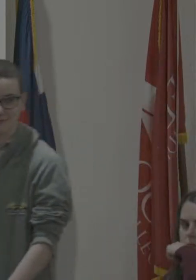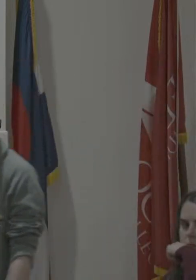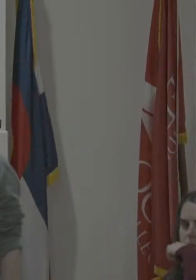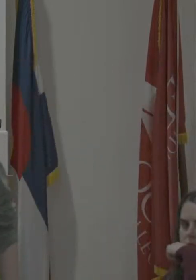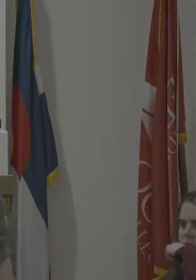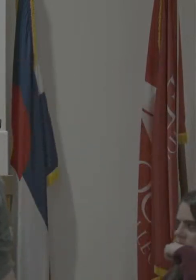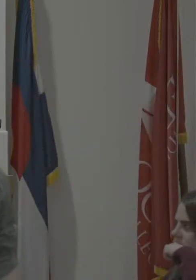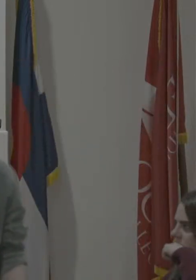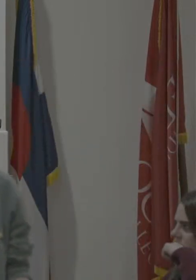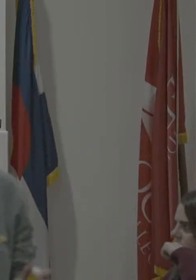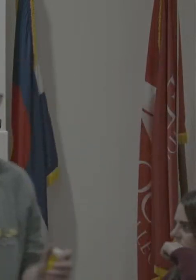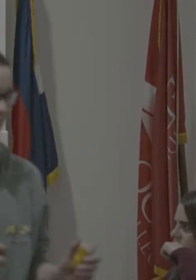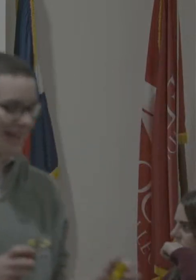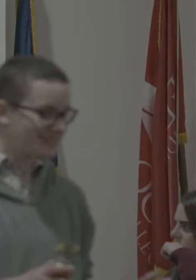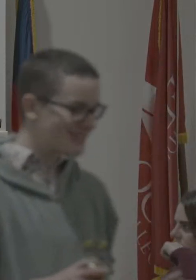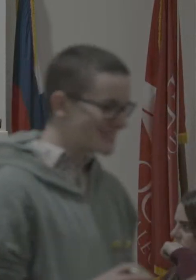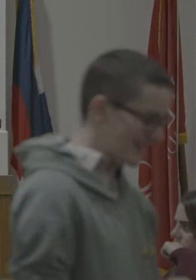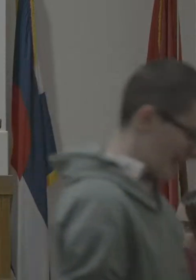with somebody else.